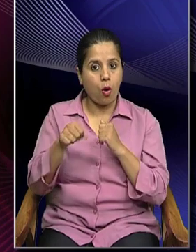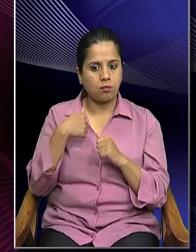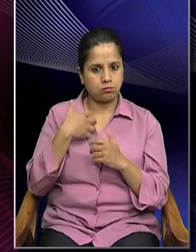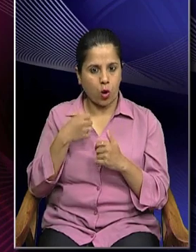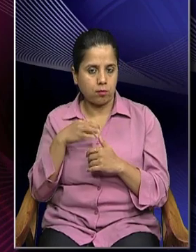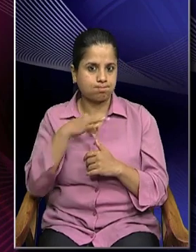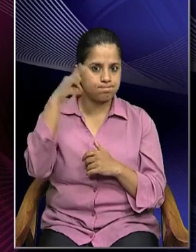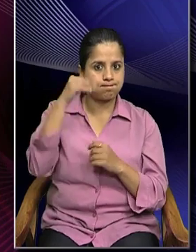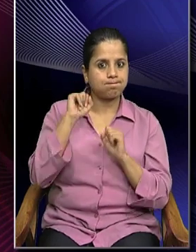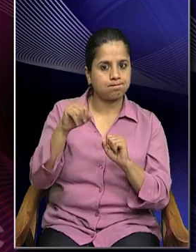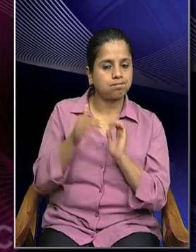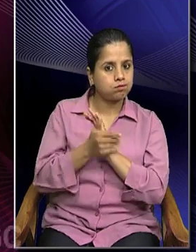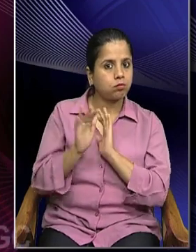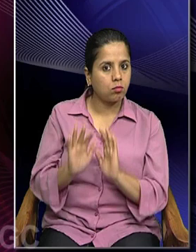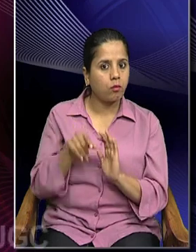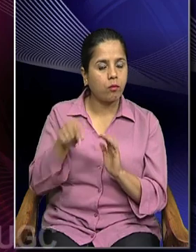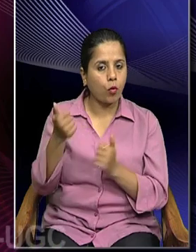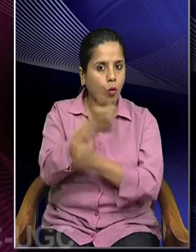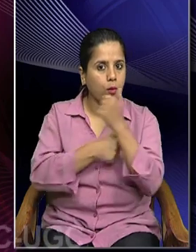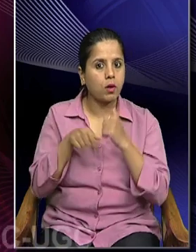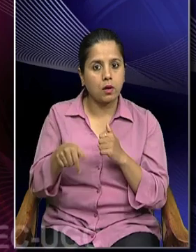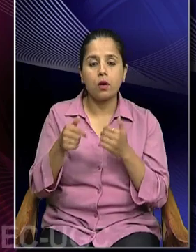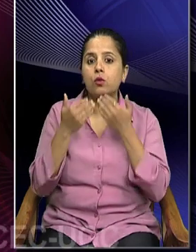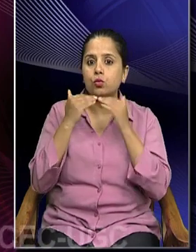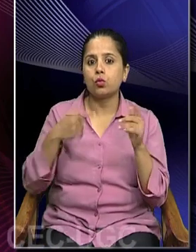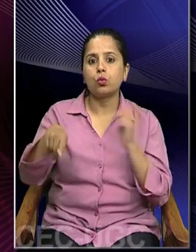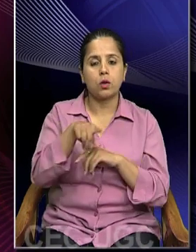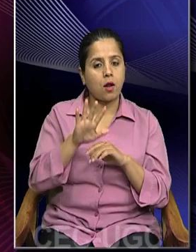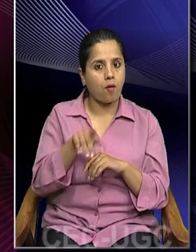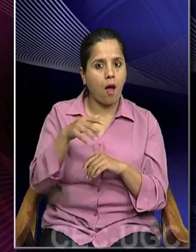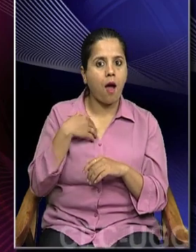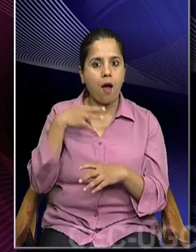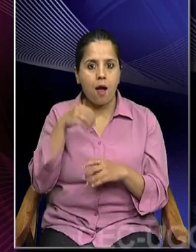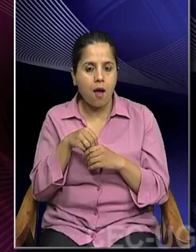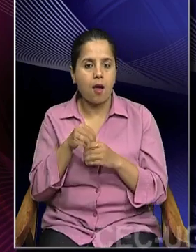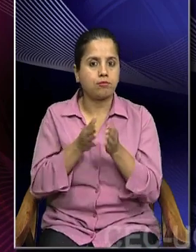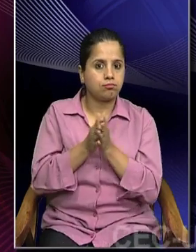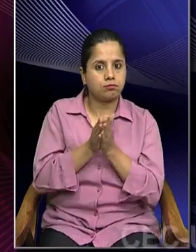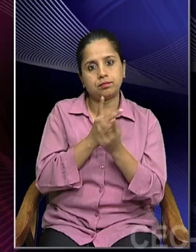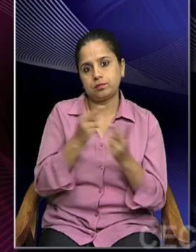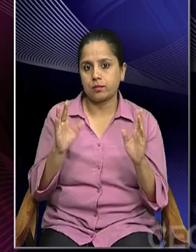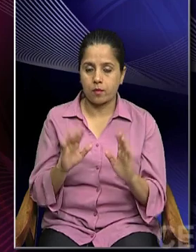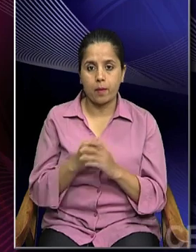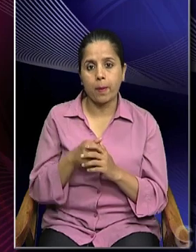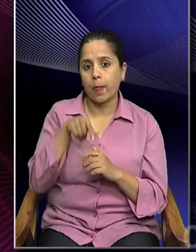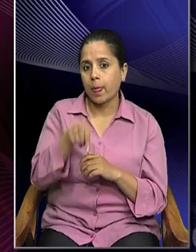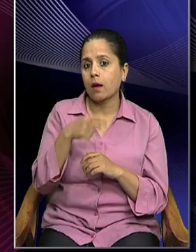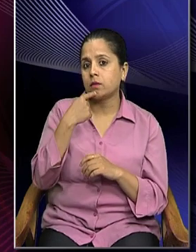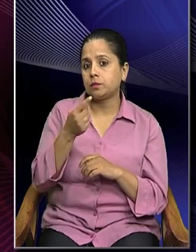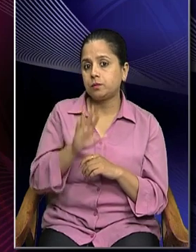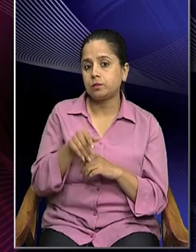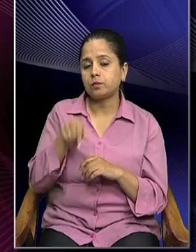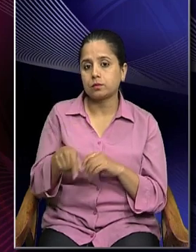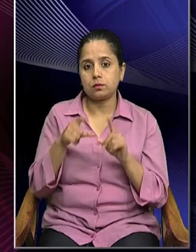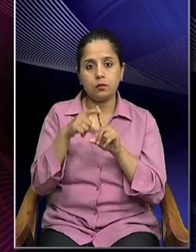is present and also makes the students very engaging in the class. There is a concept of digital